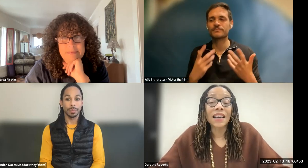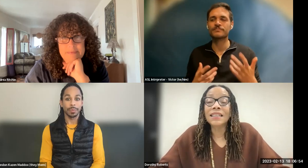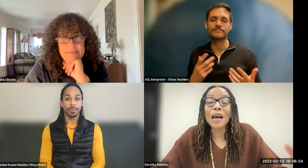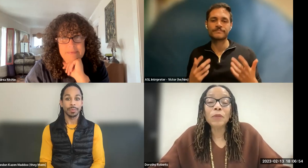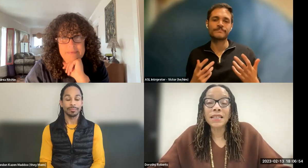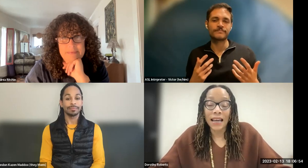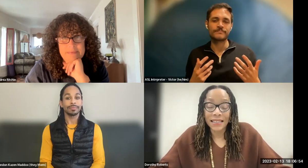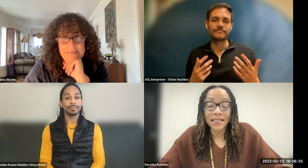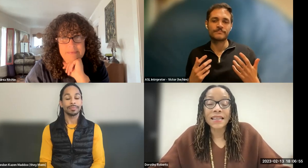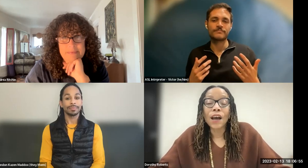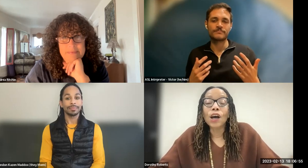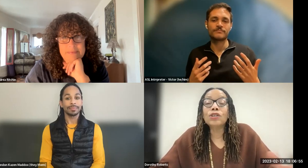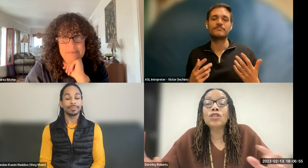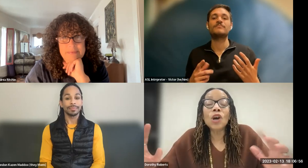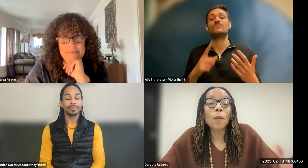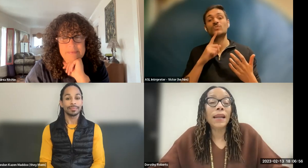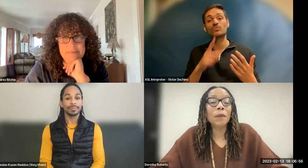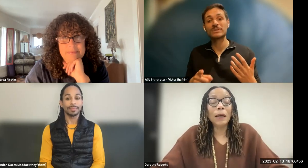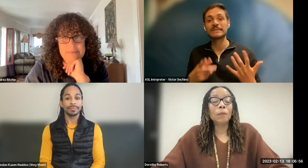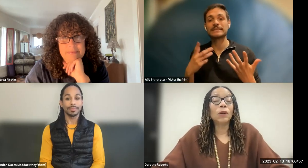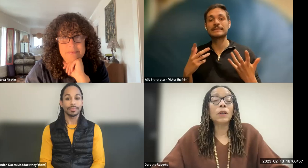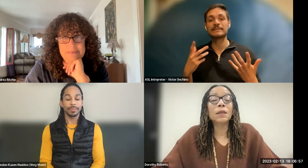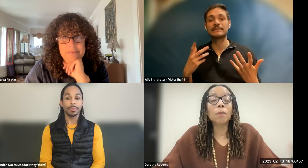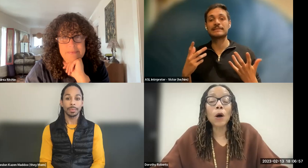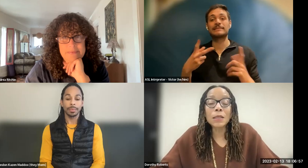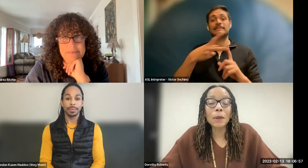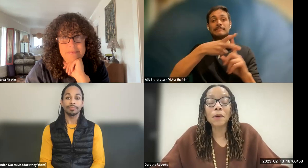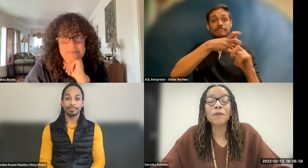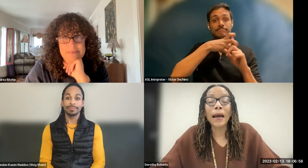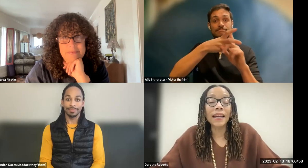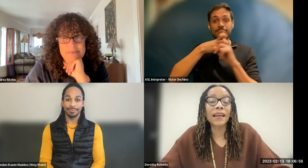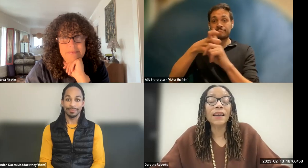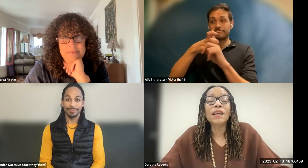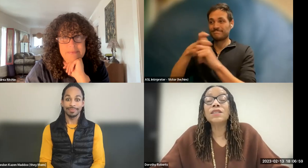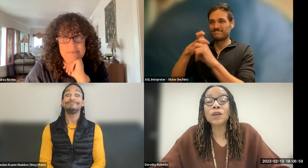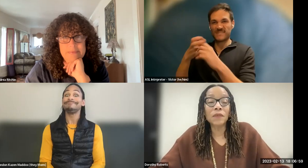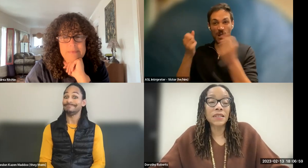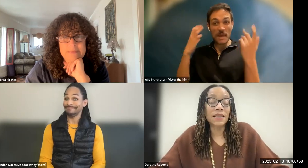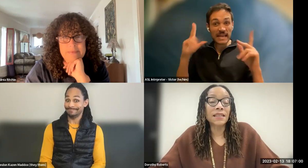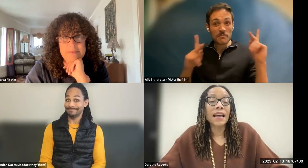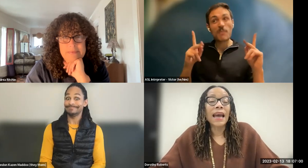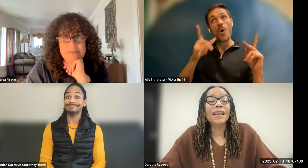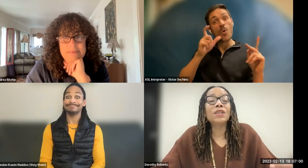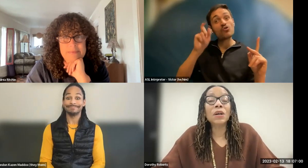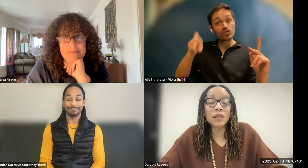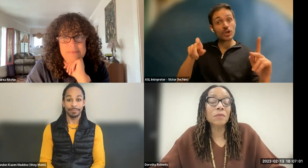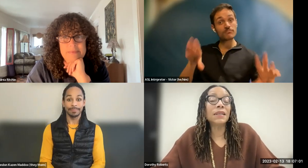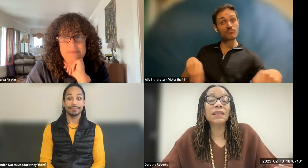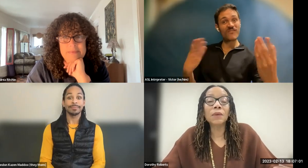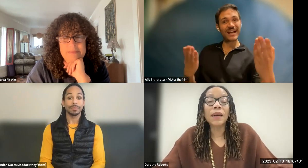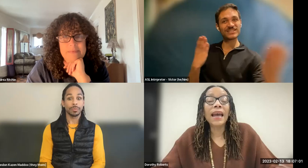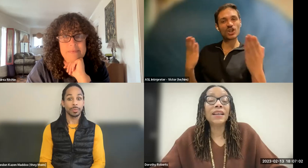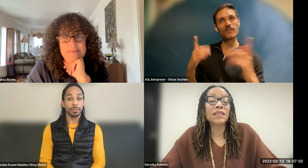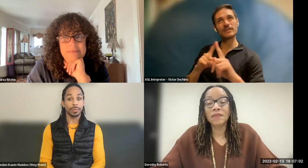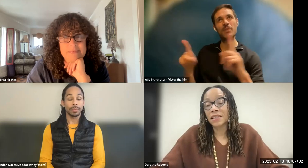enlists, deputizes so many people who are supposed to be providing services and turns them